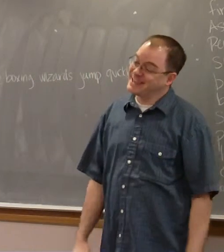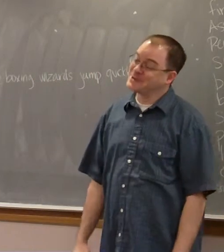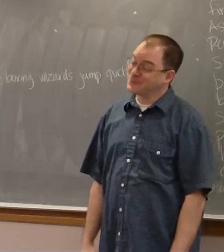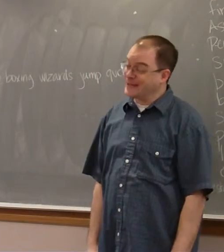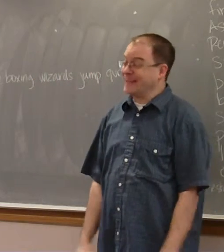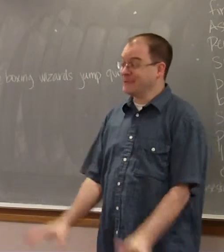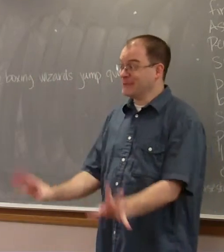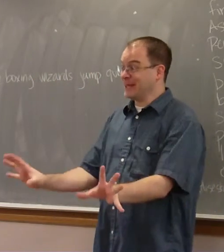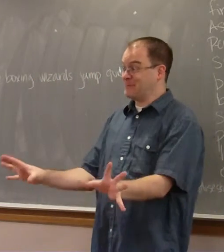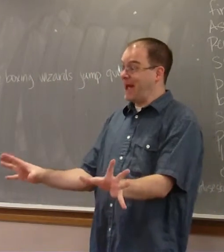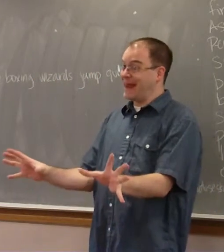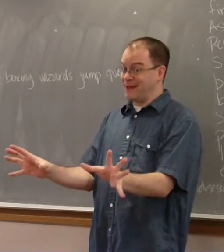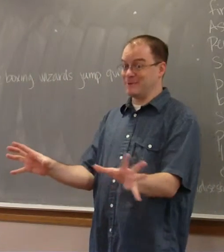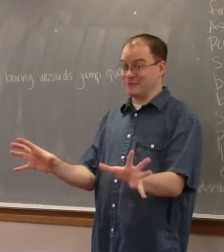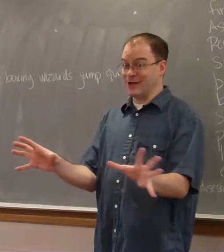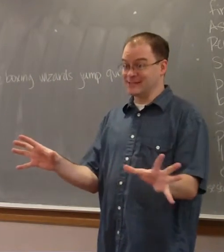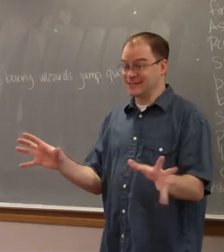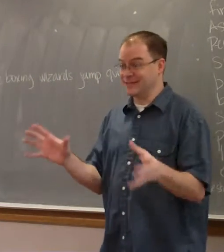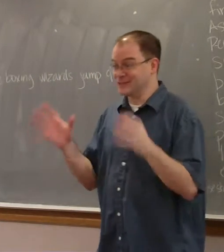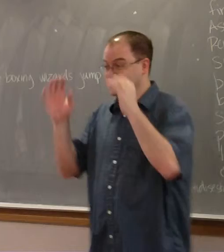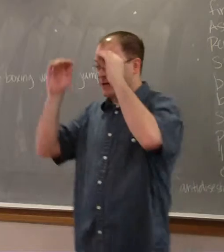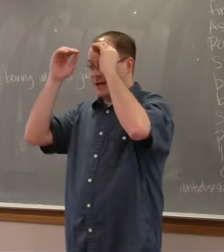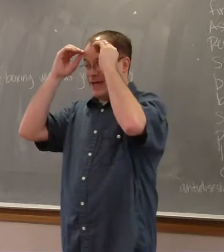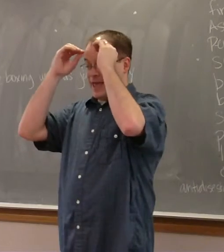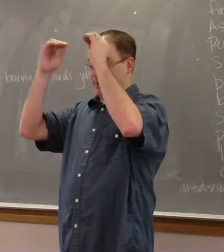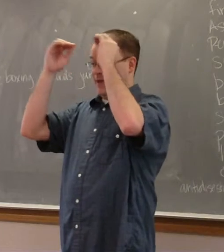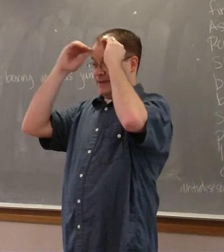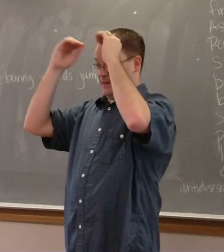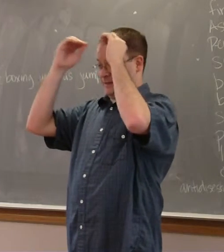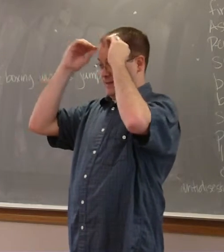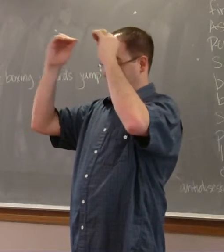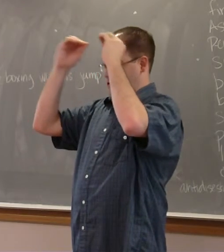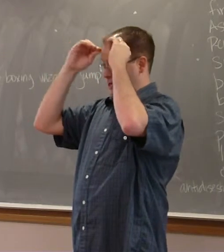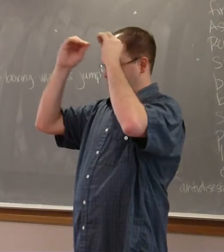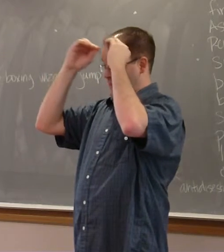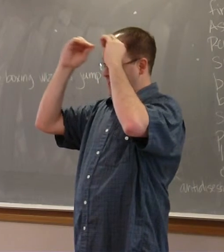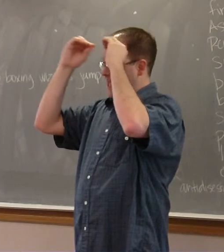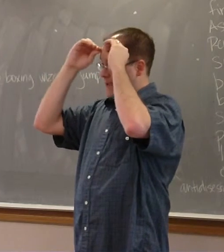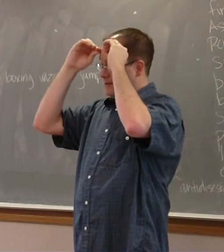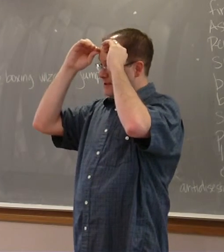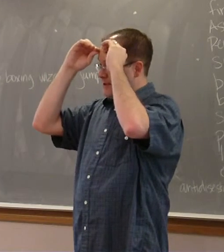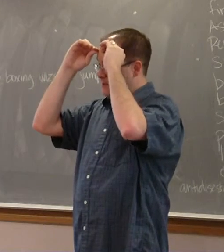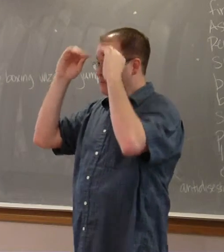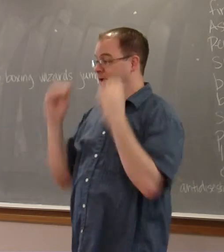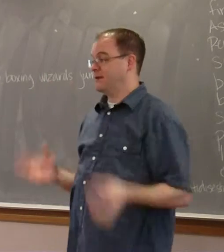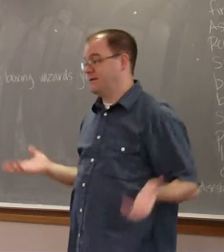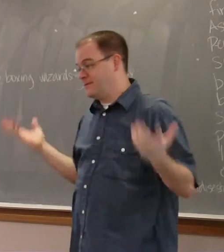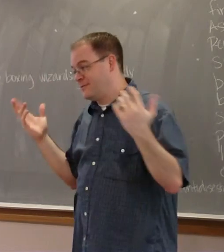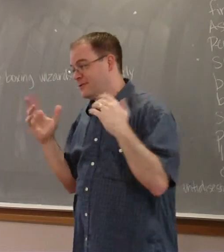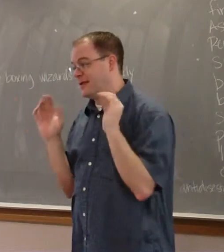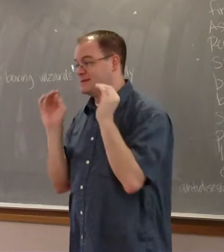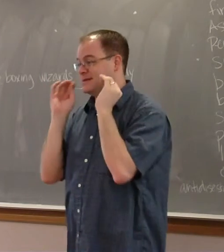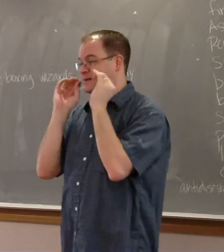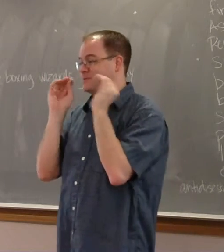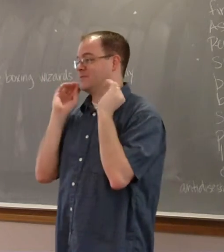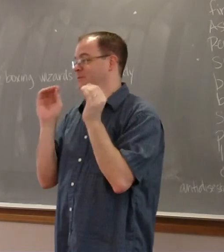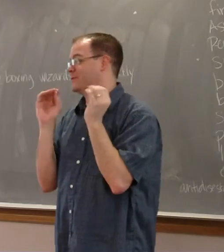a really bad habit for you guys to get into. Oh. Like, teach comes from the head, but if you're lazy, it comes from your